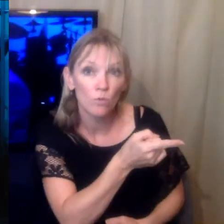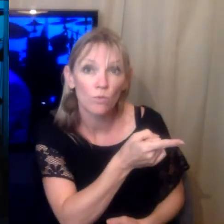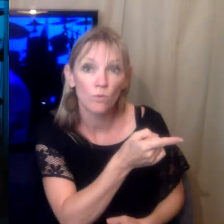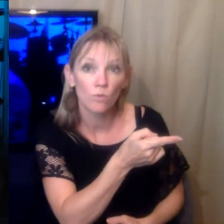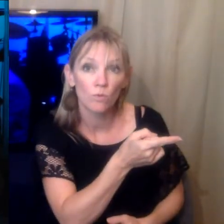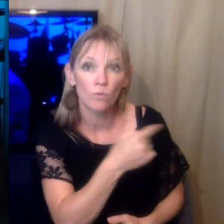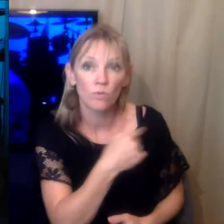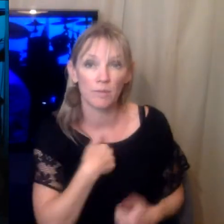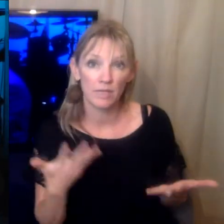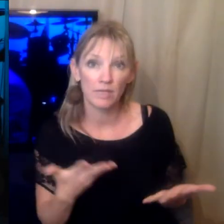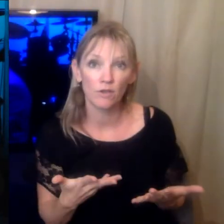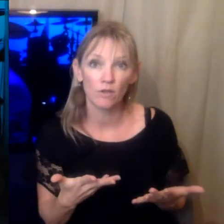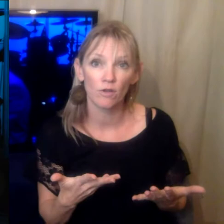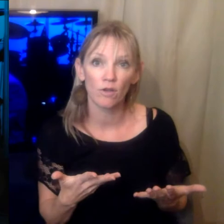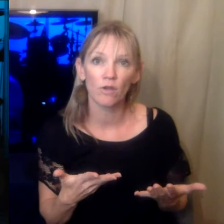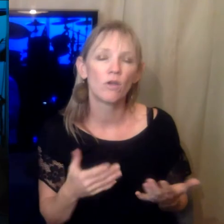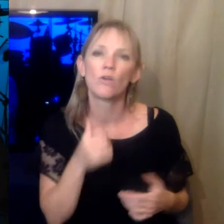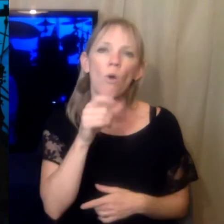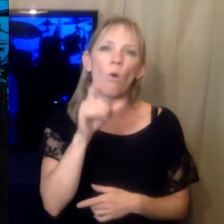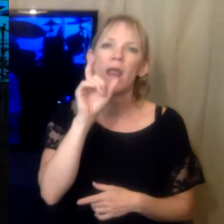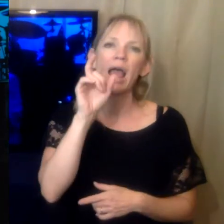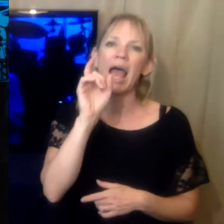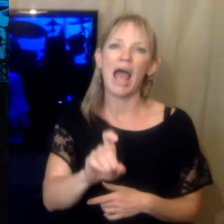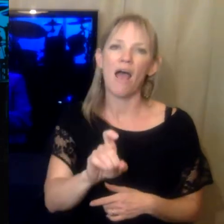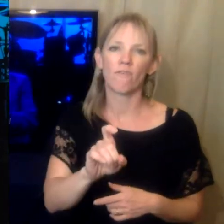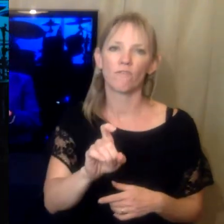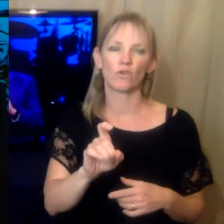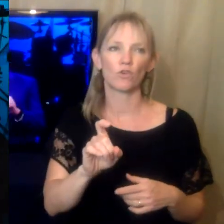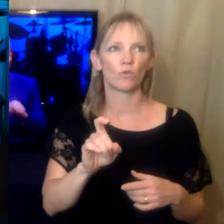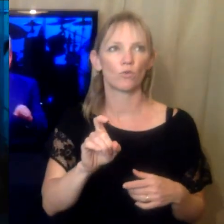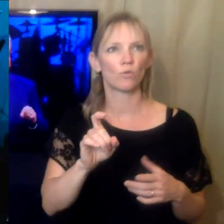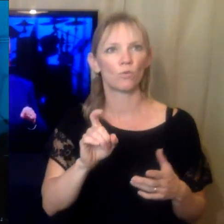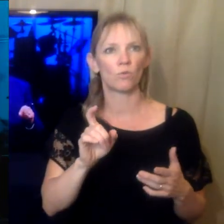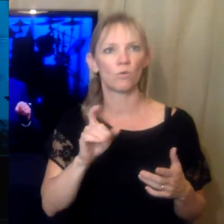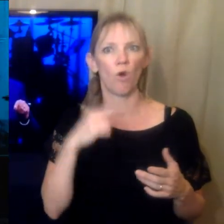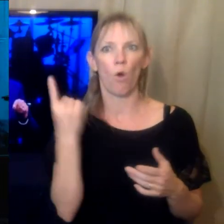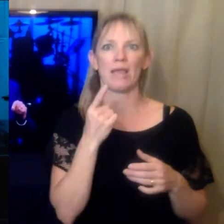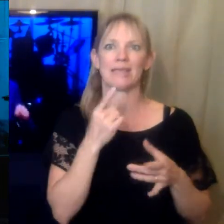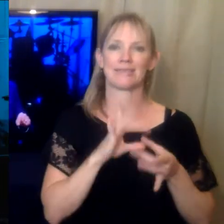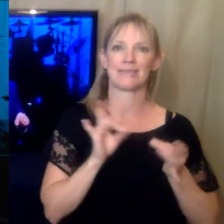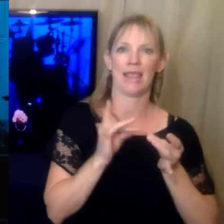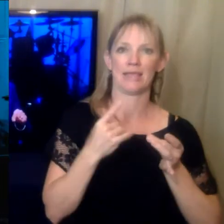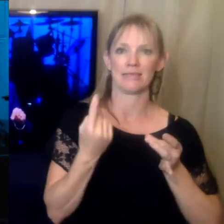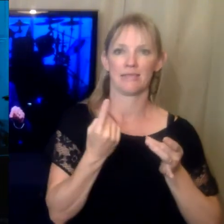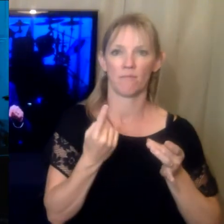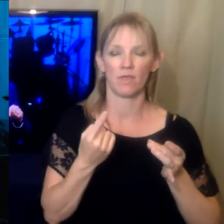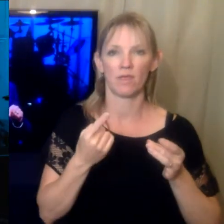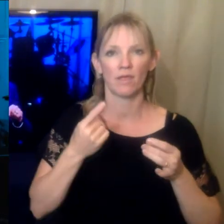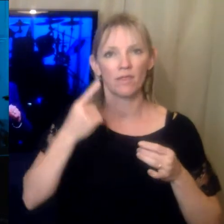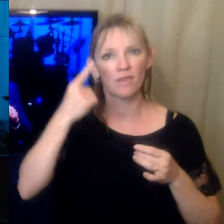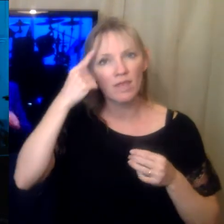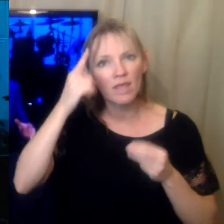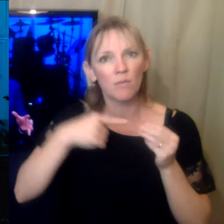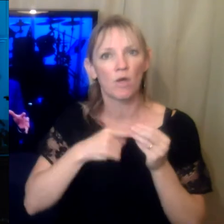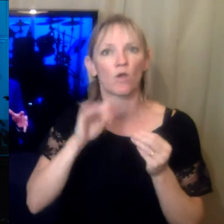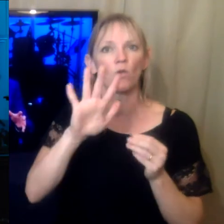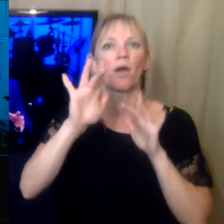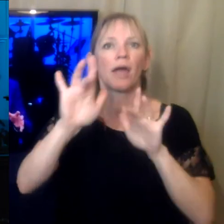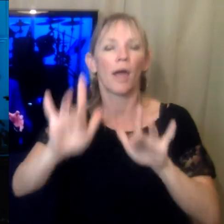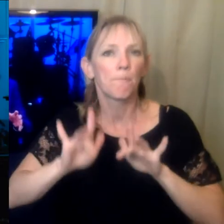there. Never underestimate the power of your compassionate